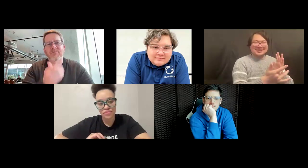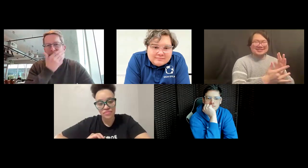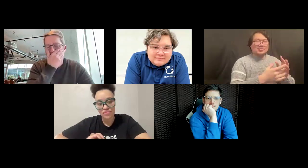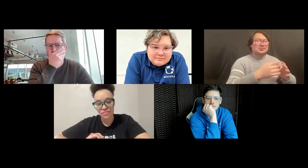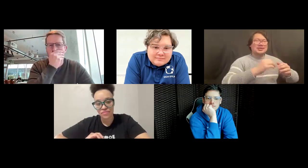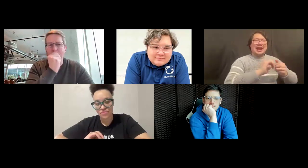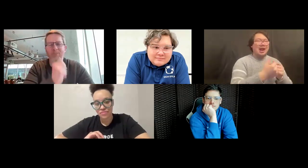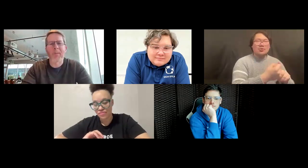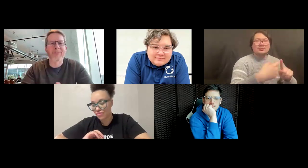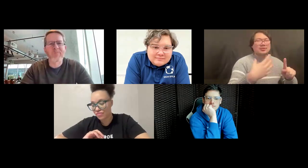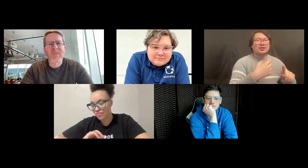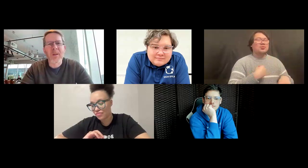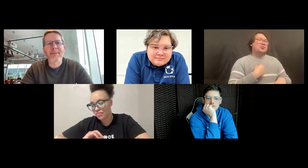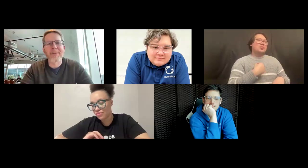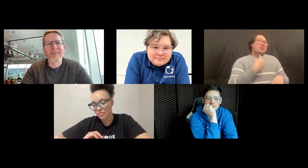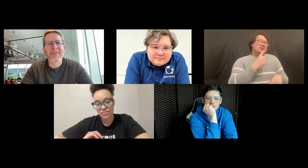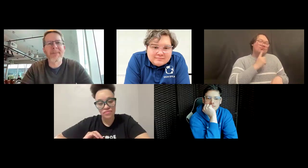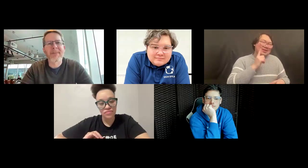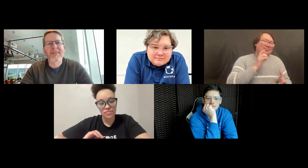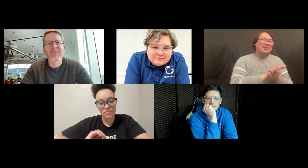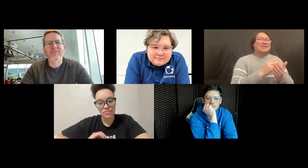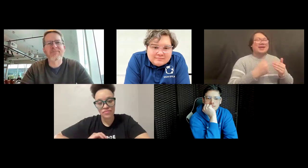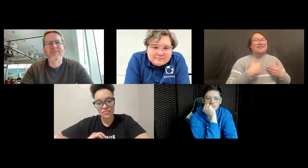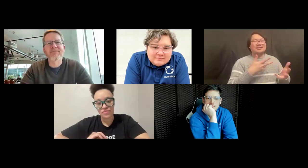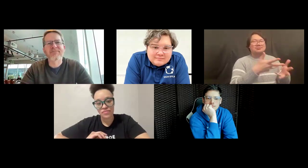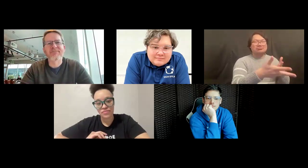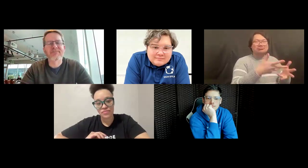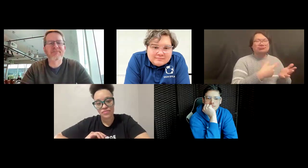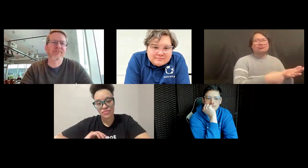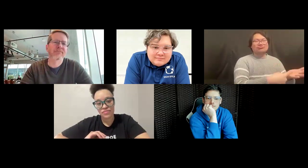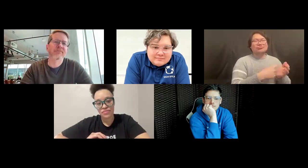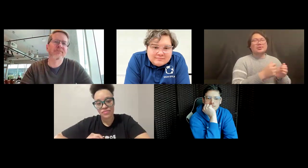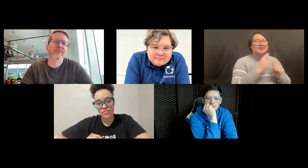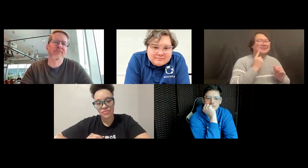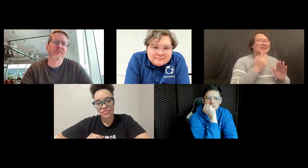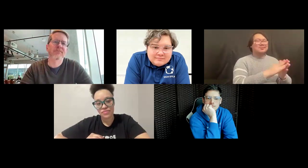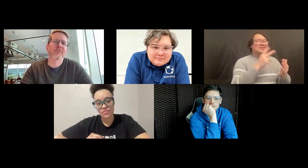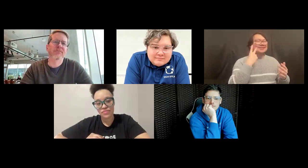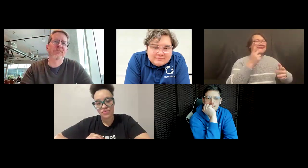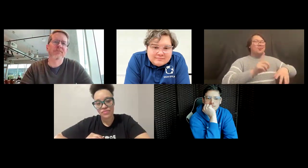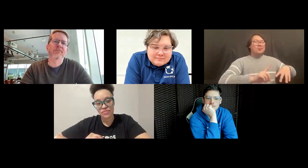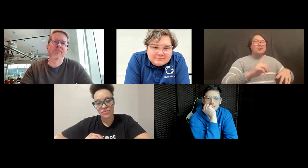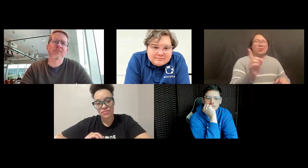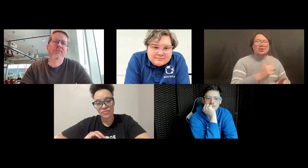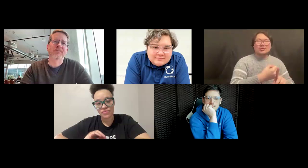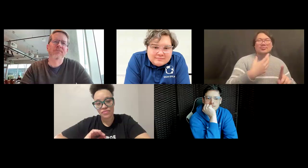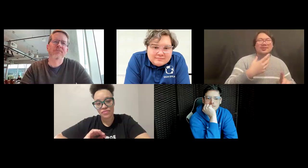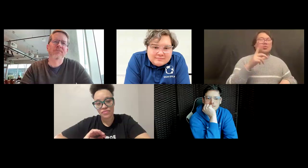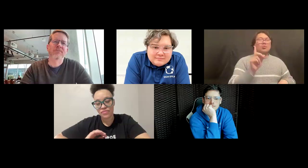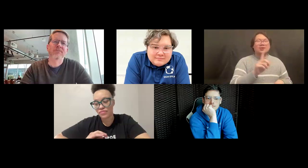but also leaving it up to them. Where are the needs? How can we expand the technology? Because we really believe in, again, that interactive two-way